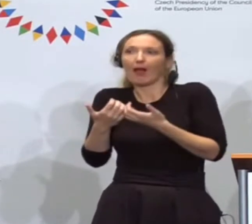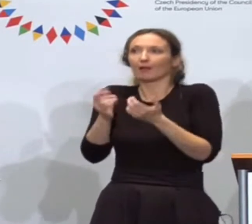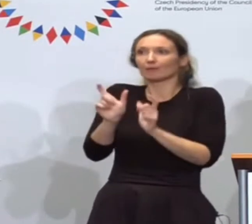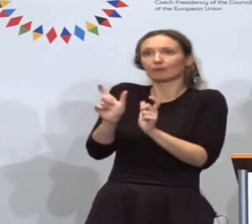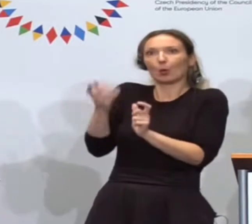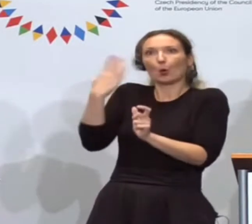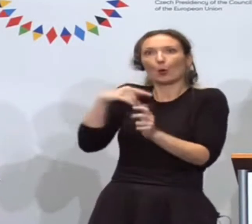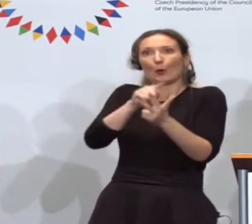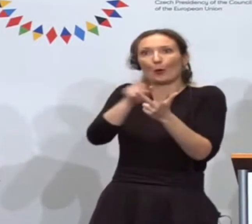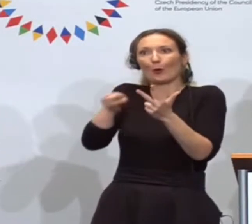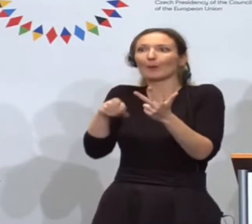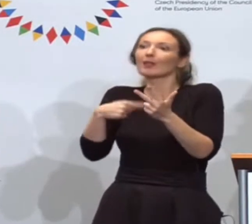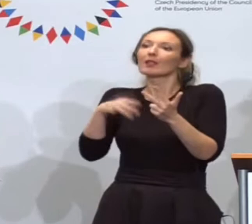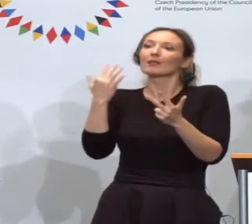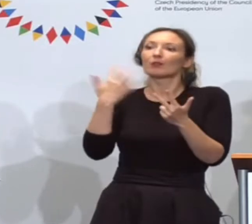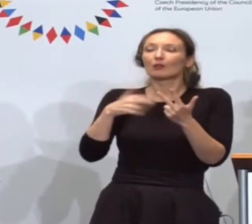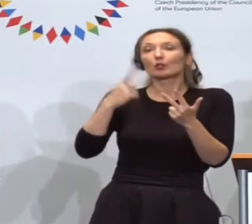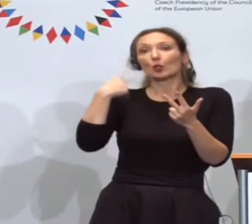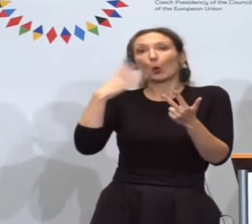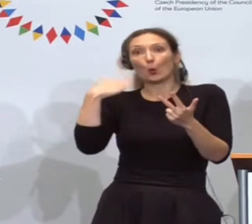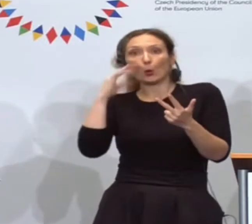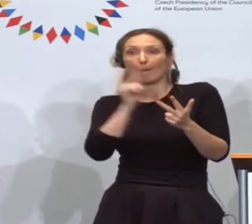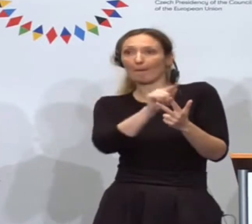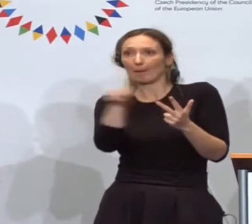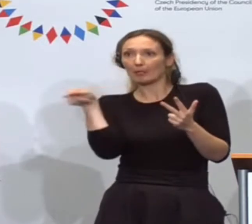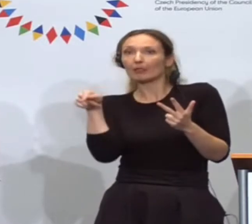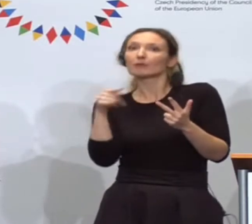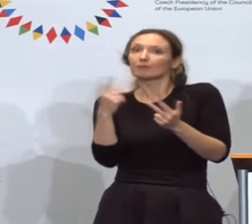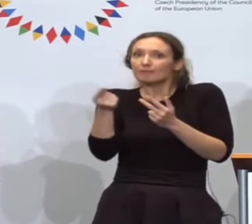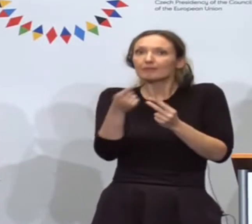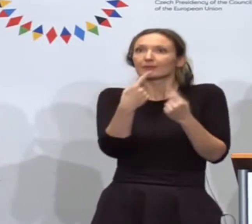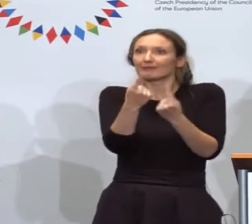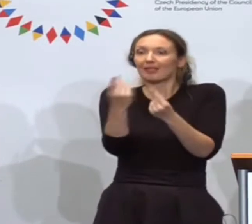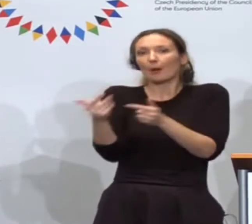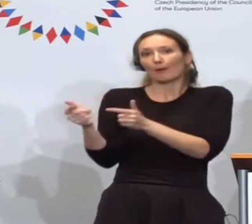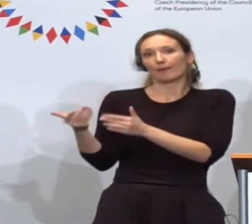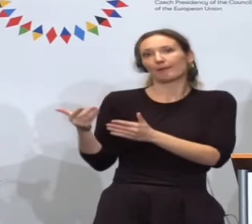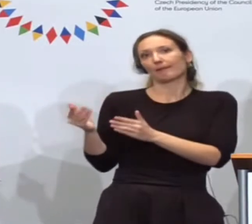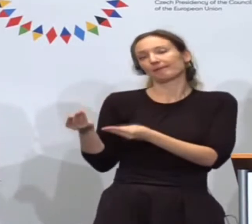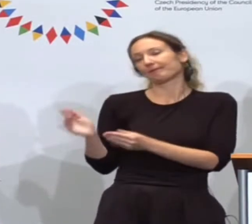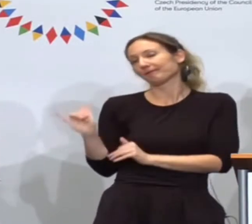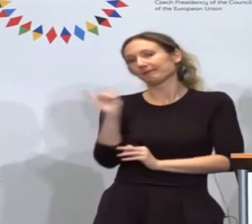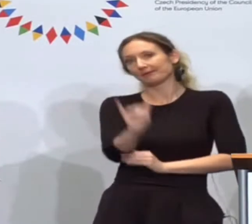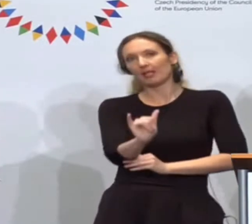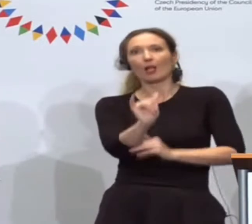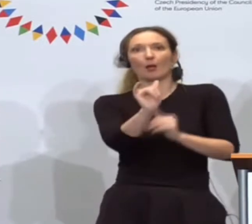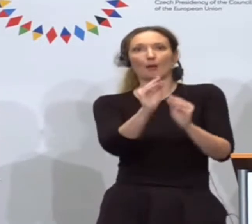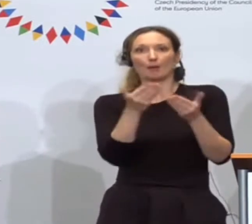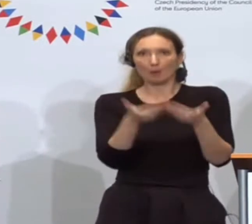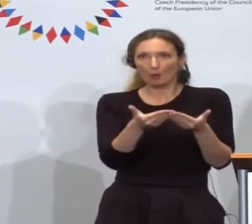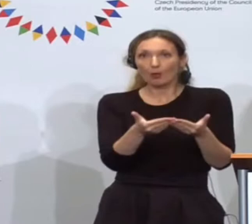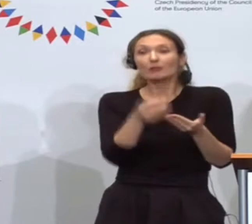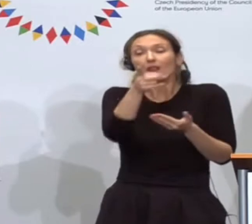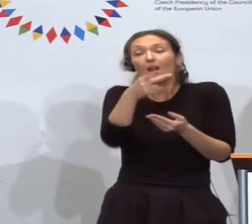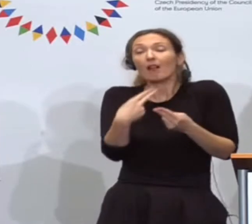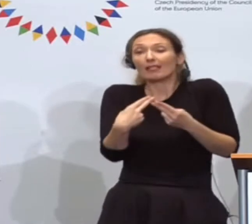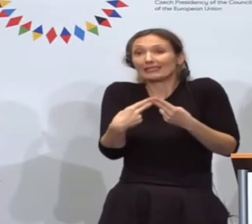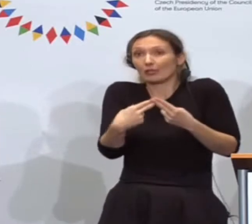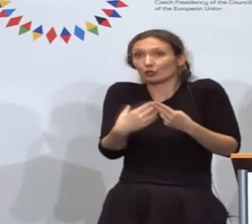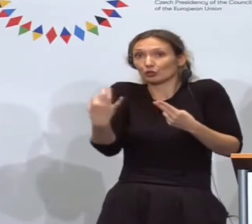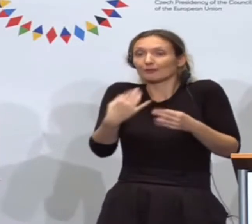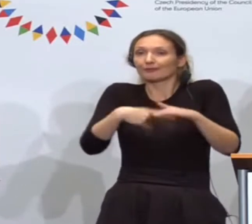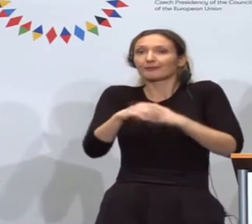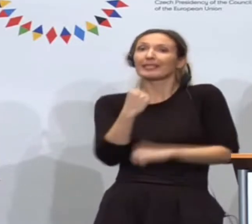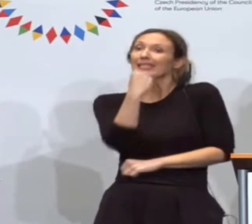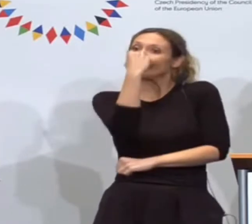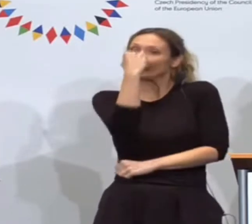overnight. But we have to put the basis of an army who has to fight